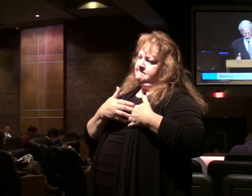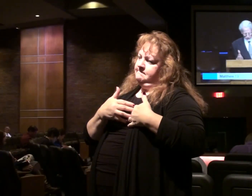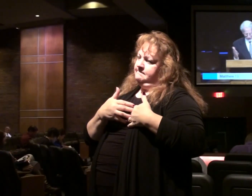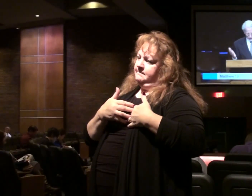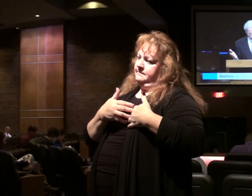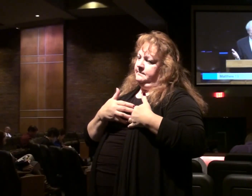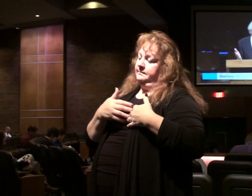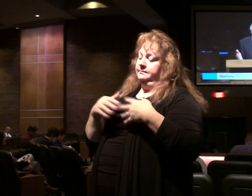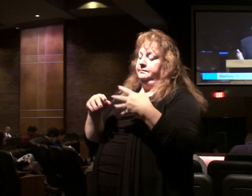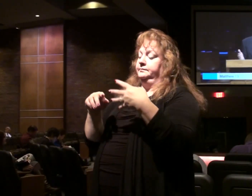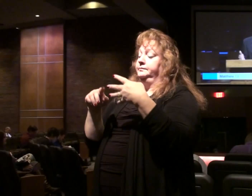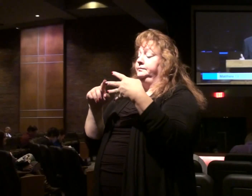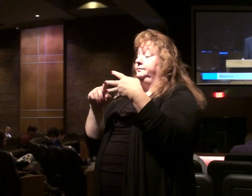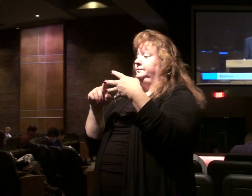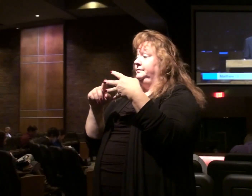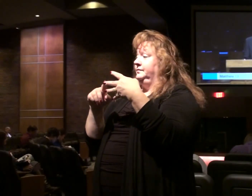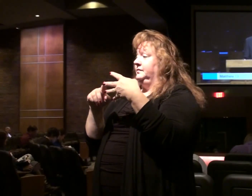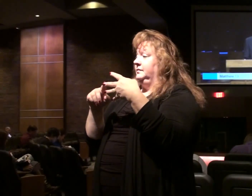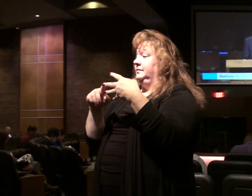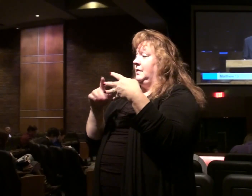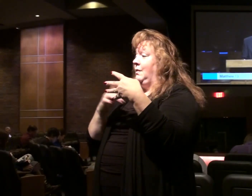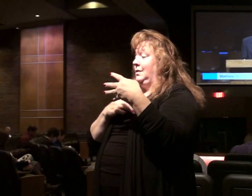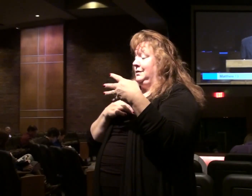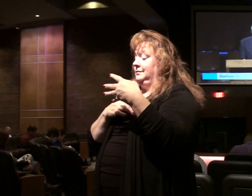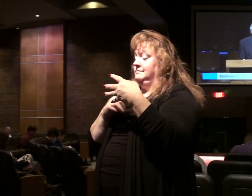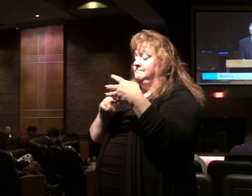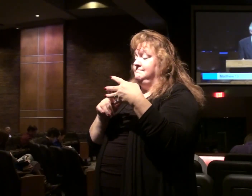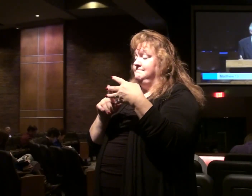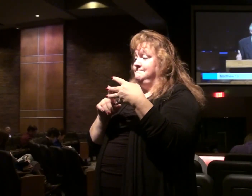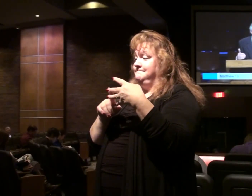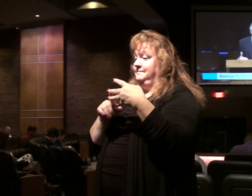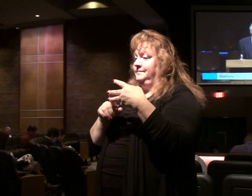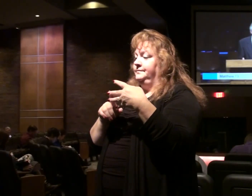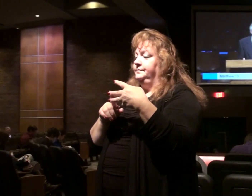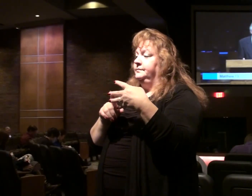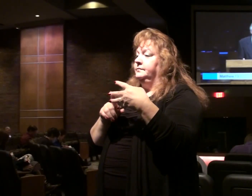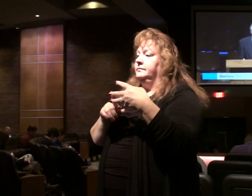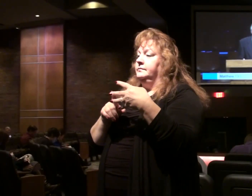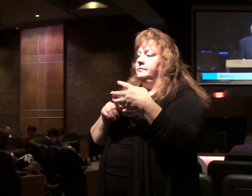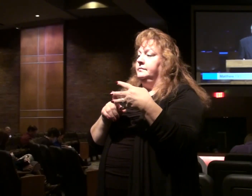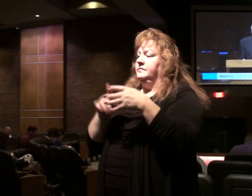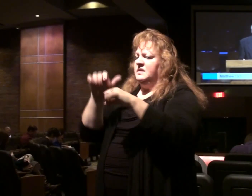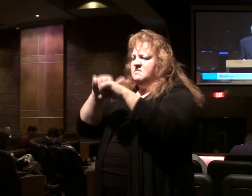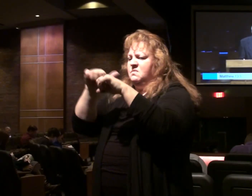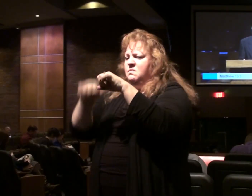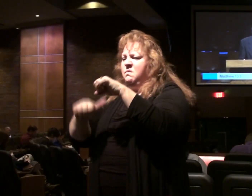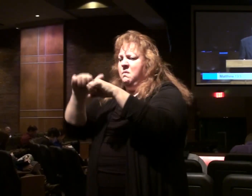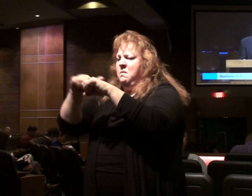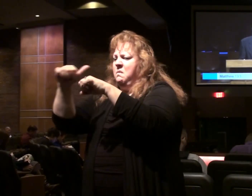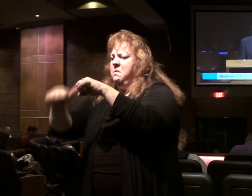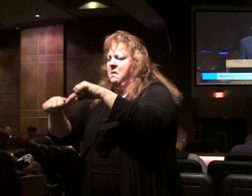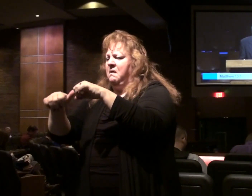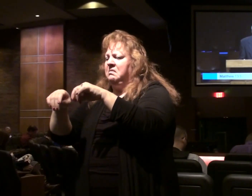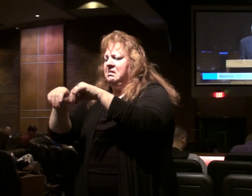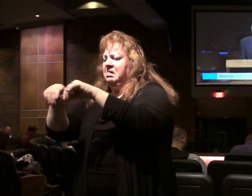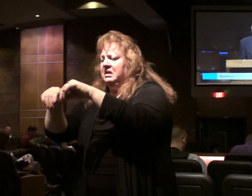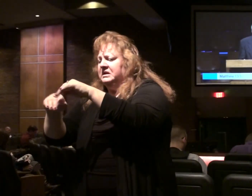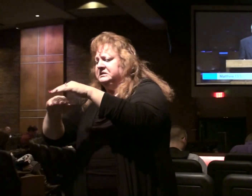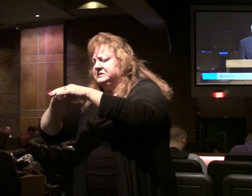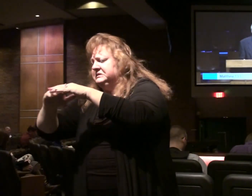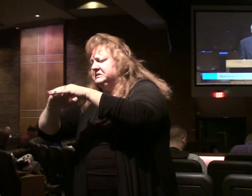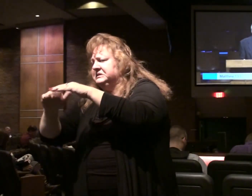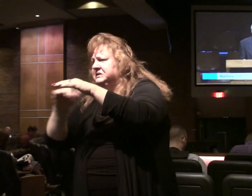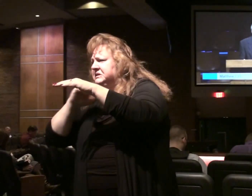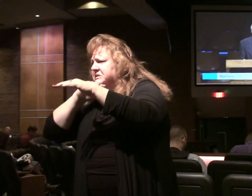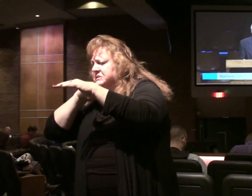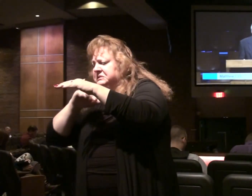Now there's a second kind of heart. Look at verse 5 of Matthew 13. Others fell on the rocky places where they did not have much soil.